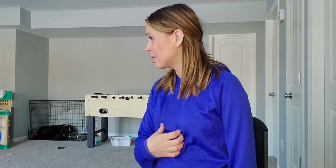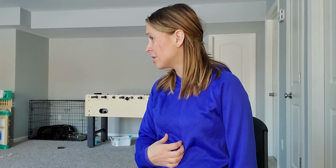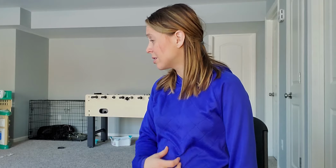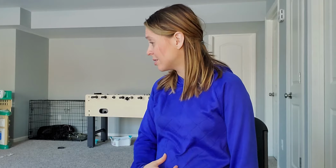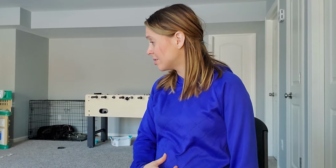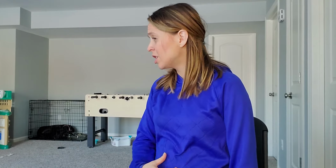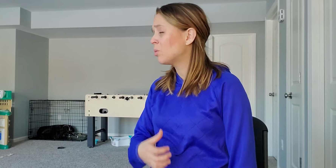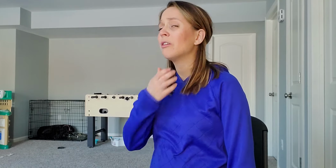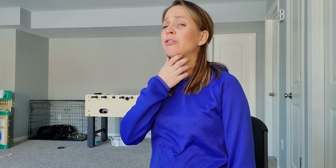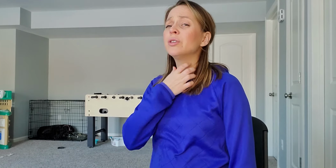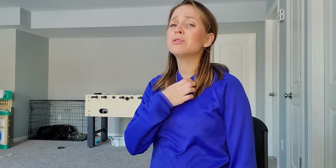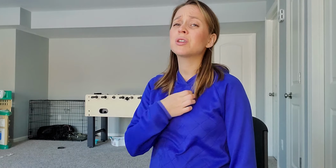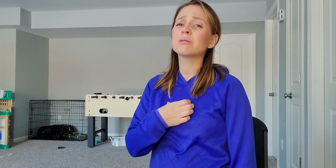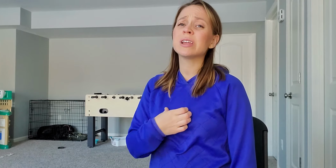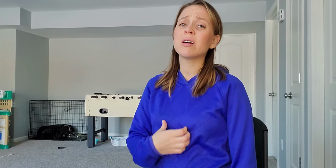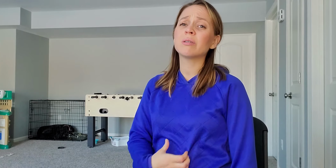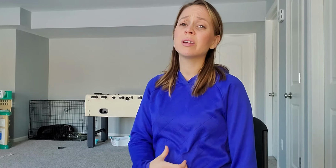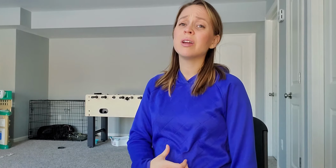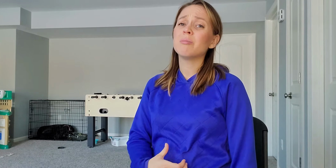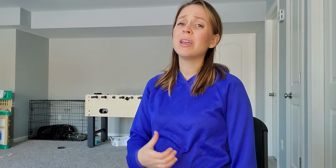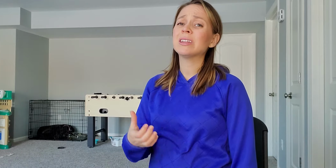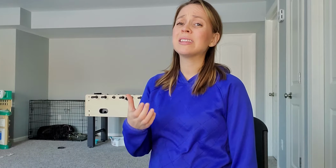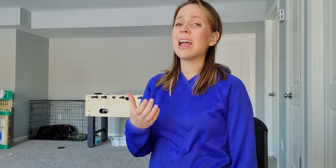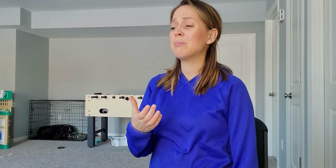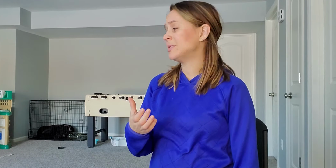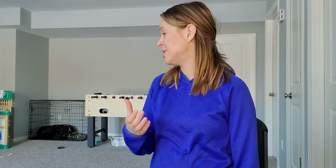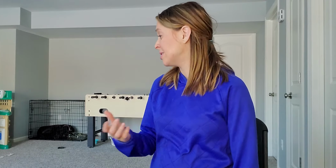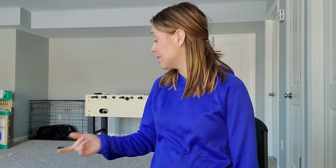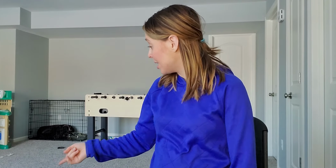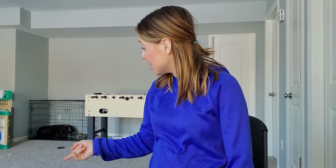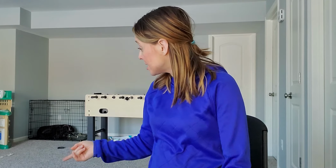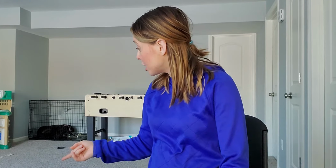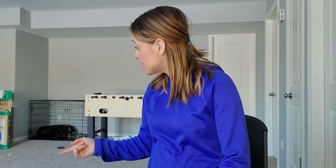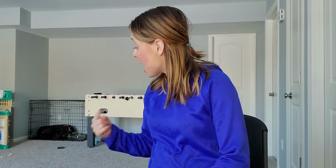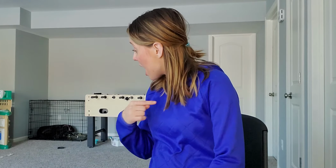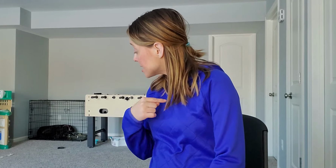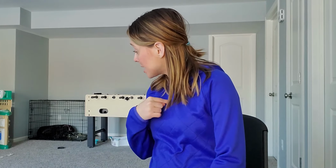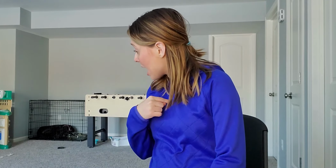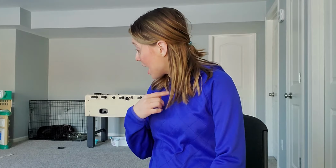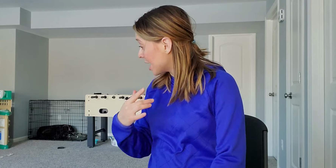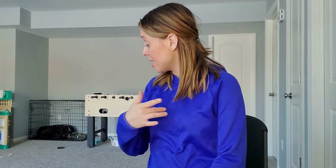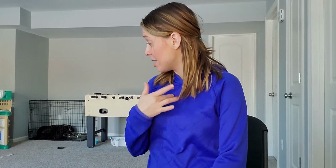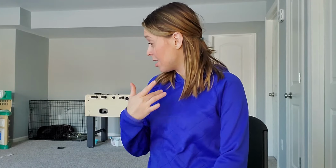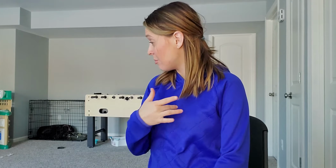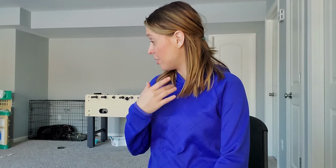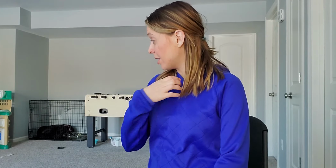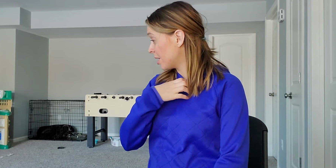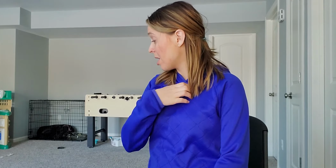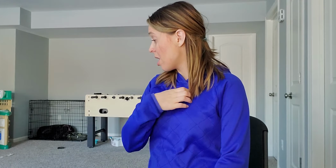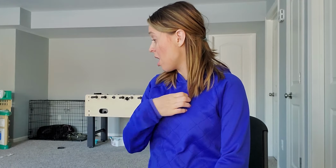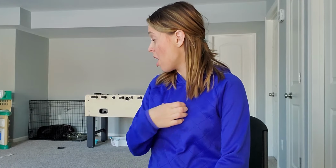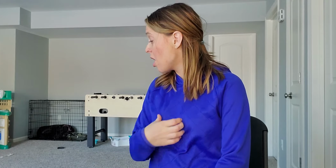down. You want food to go down, but it is empty. Alyssa, can you say sign I am feeling